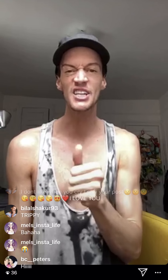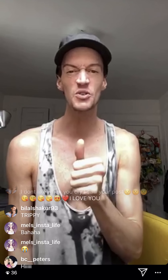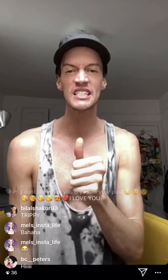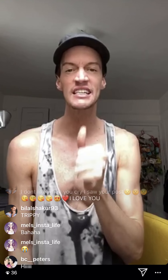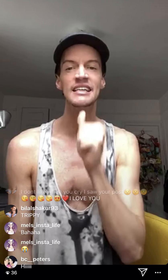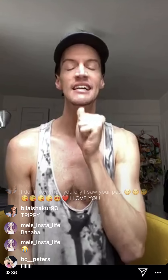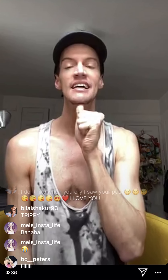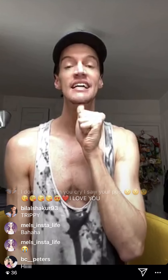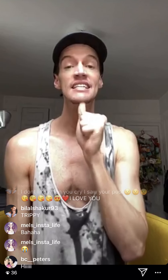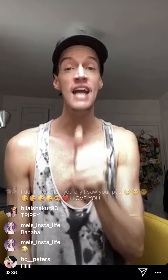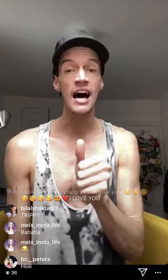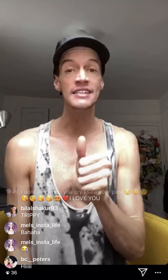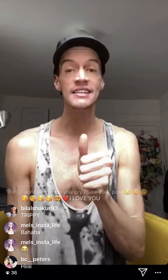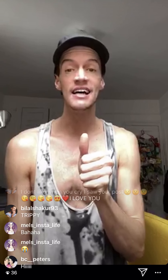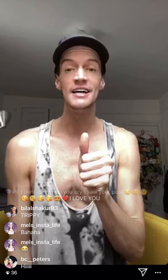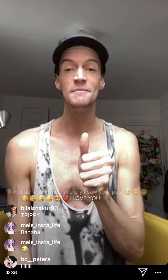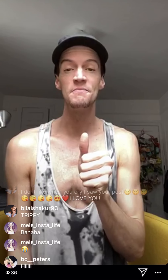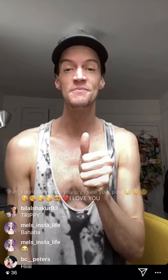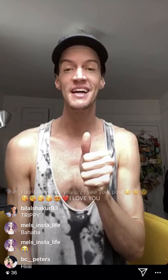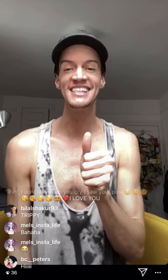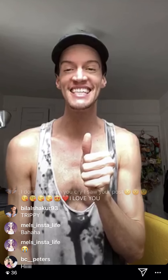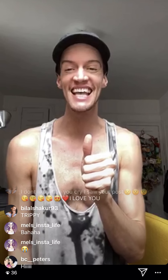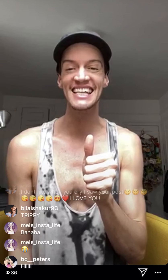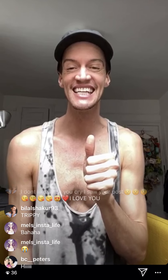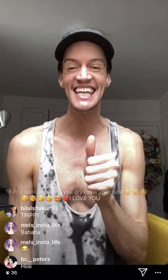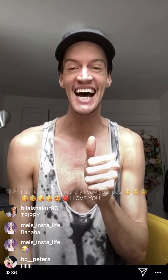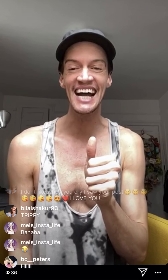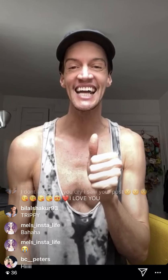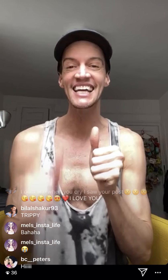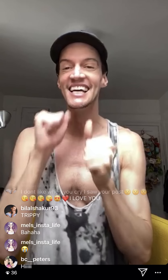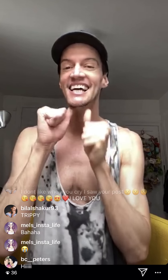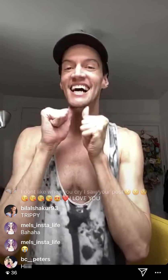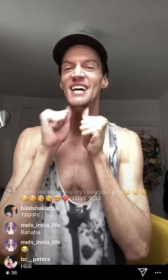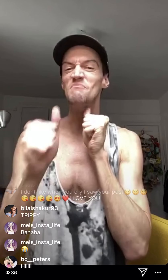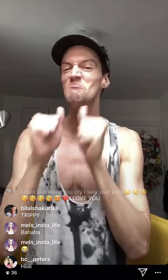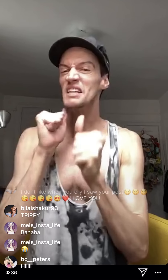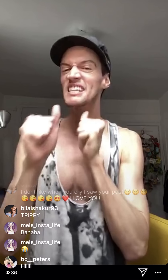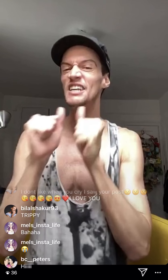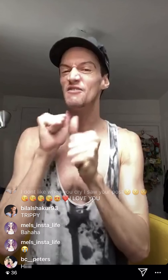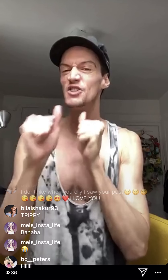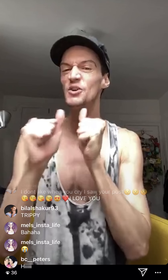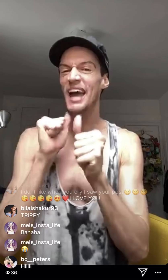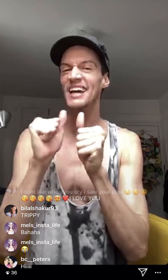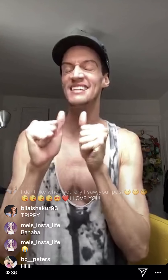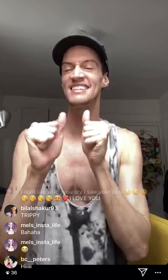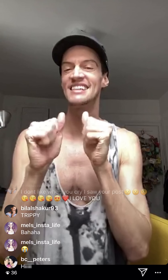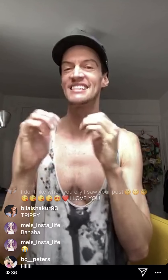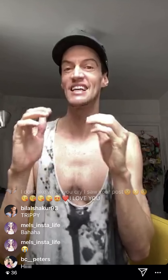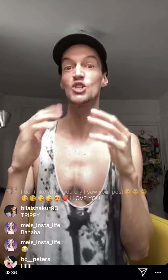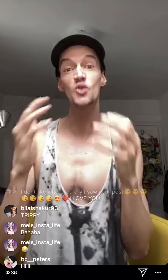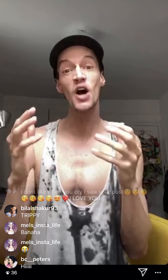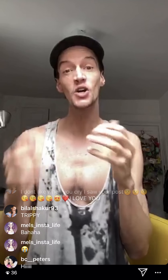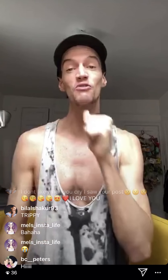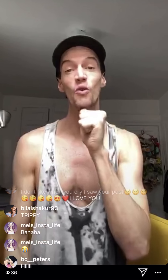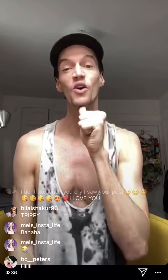interested. Not. And to say deny, it's kind of two hands, and it's a stronger form of